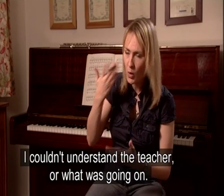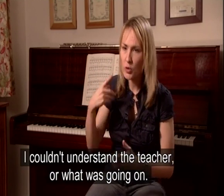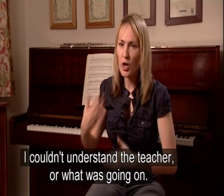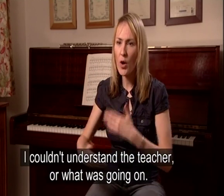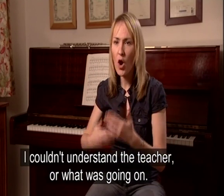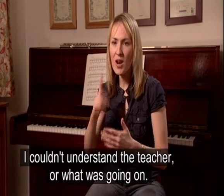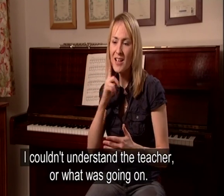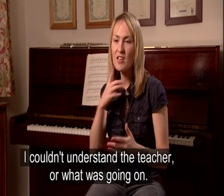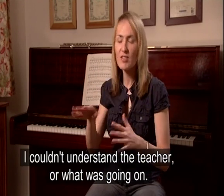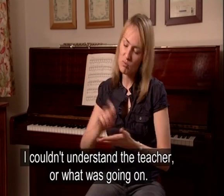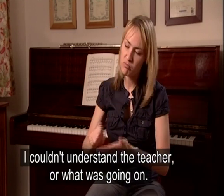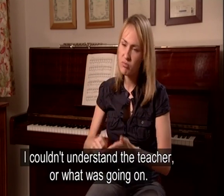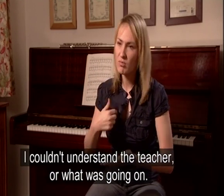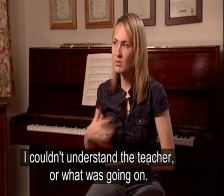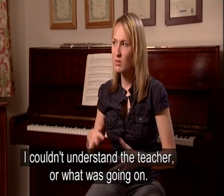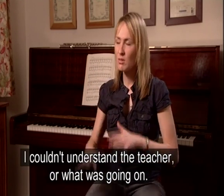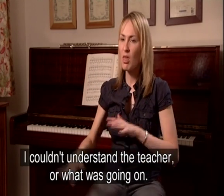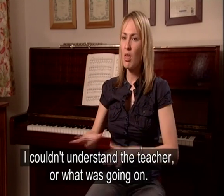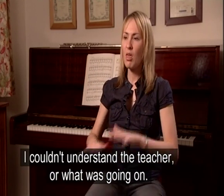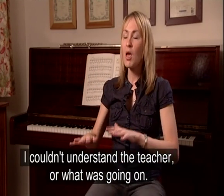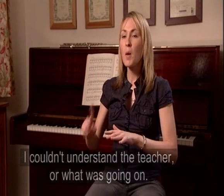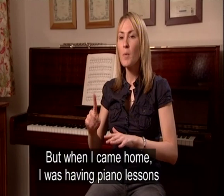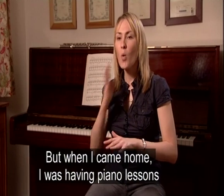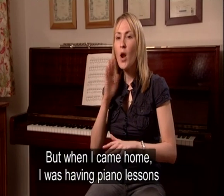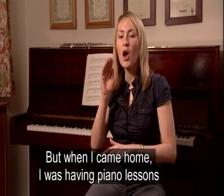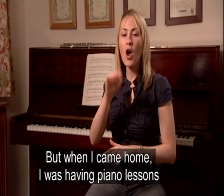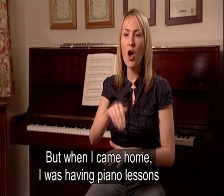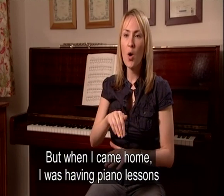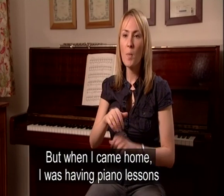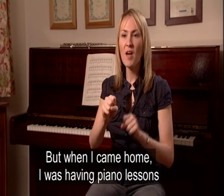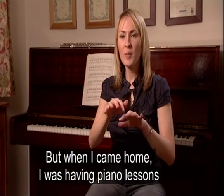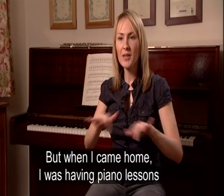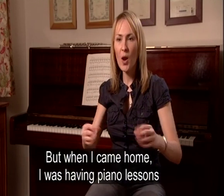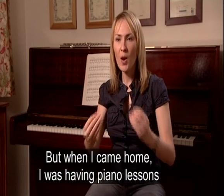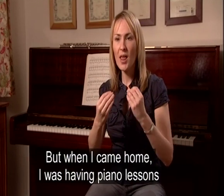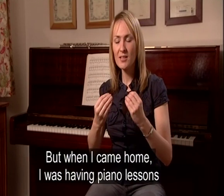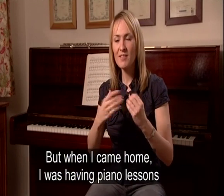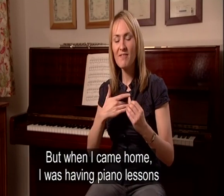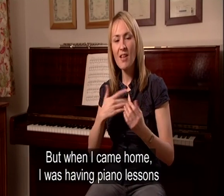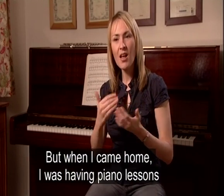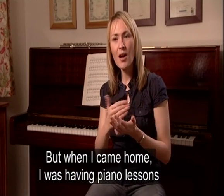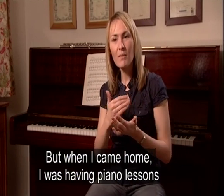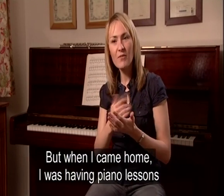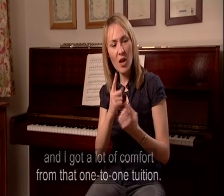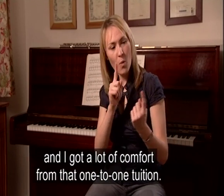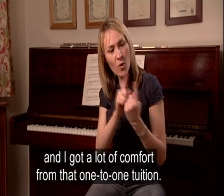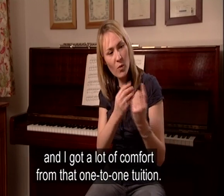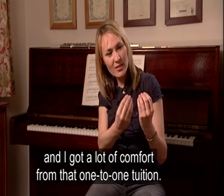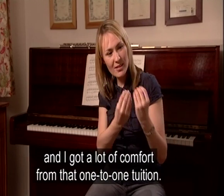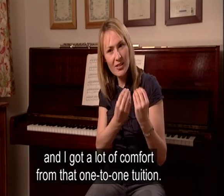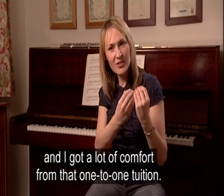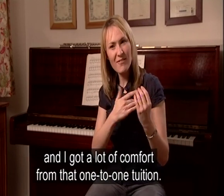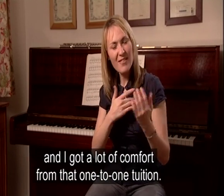couldn't understand the teachers or what was going on. But when I came home, I was having piano lessons and I got a lot